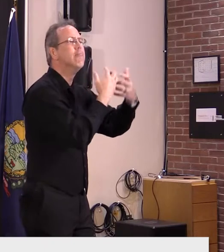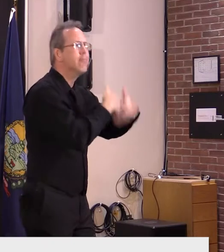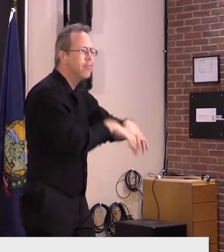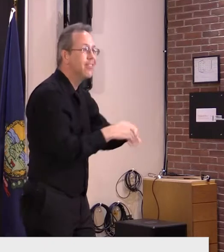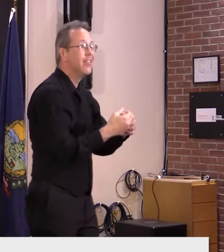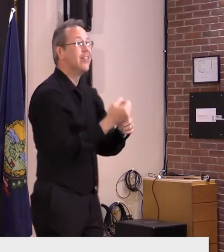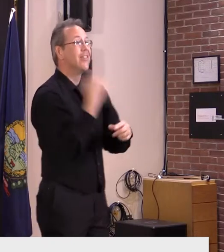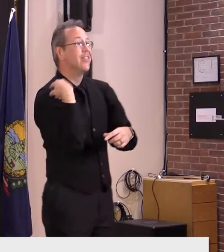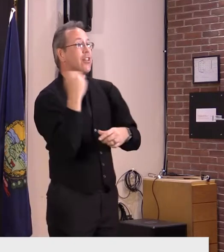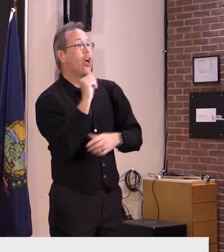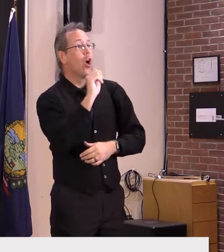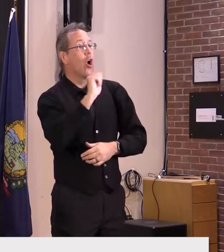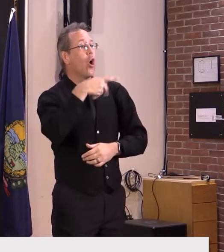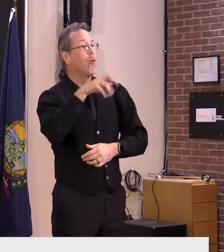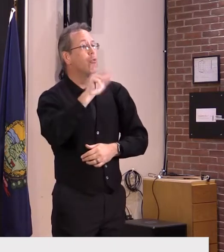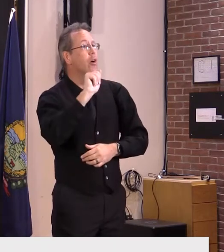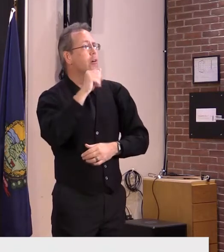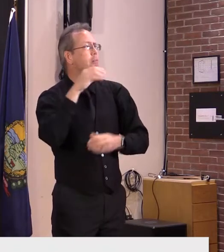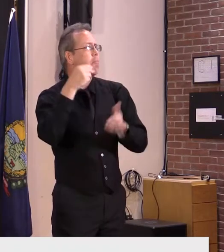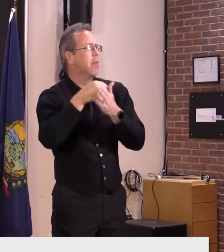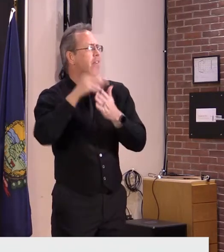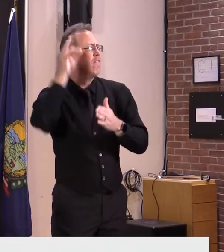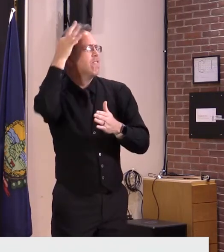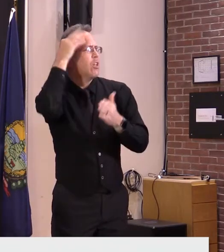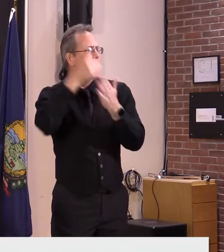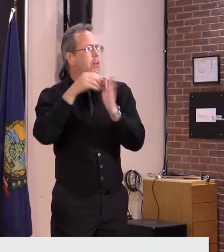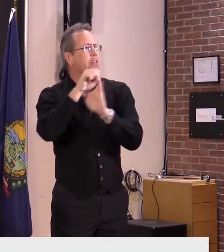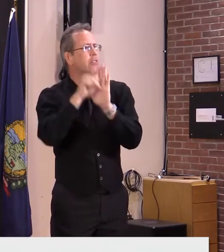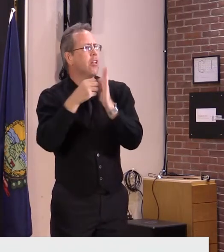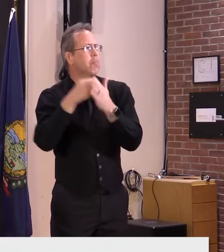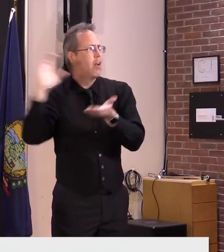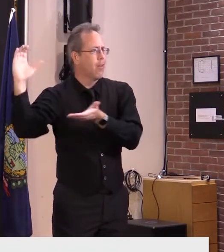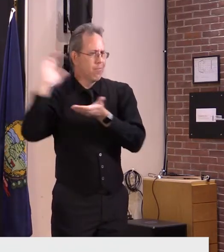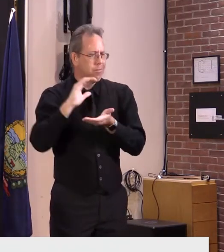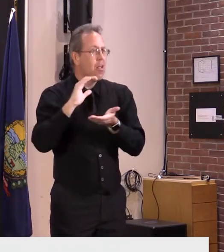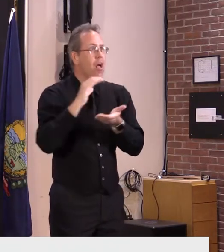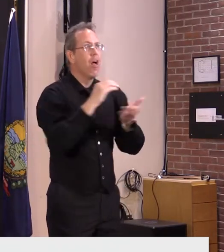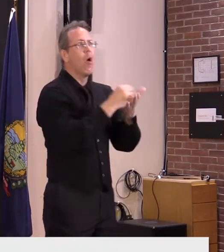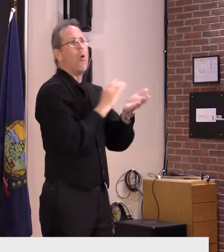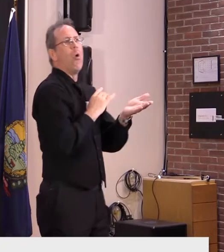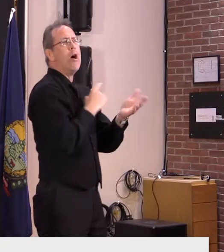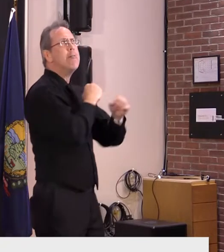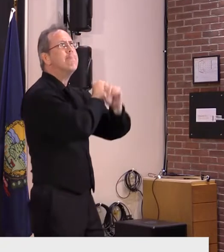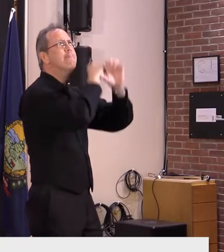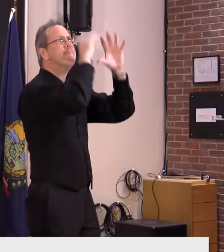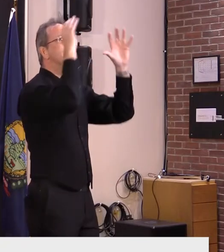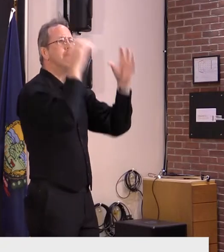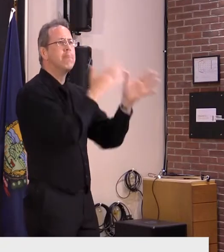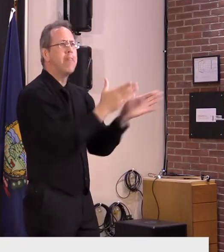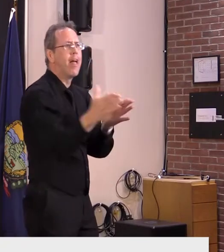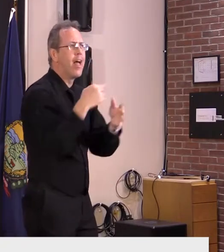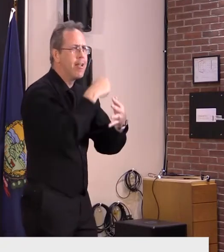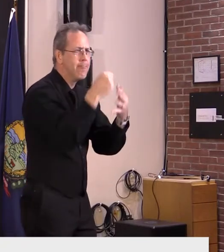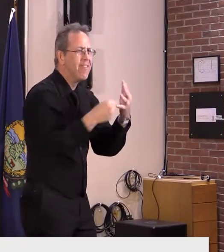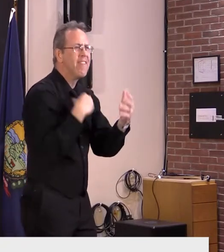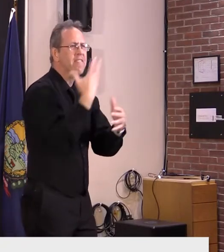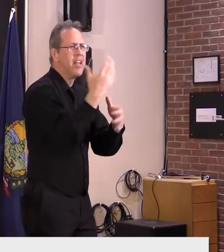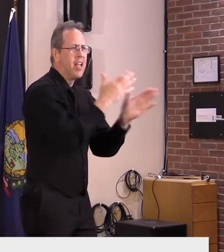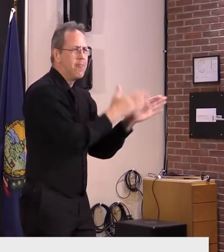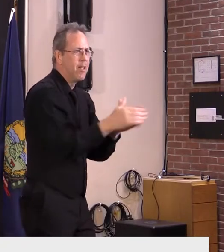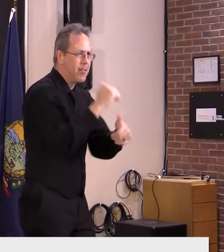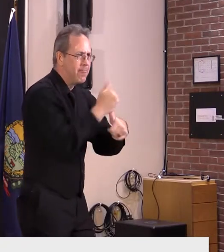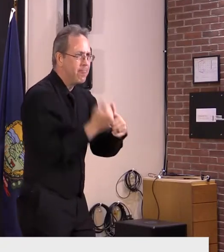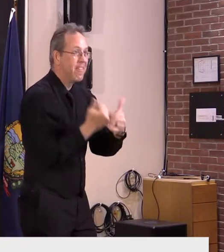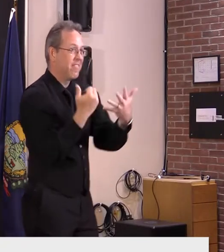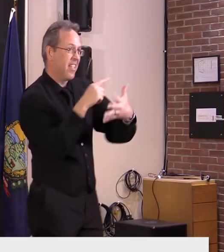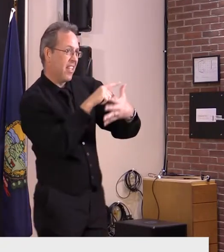funding, I laid out a vision with five buckets I felt would best serve Vermonters. $250